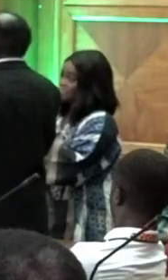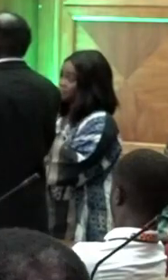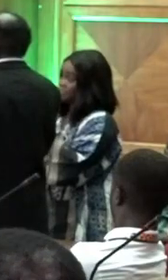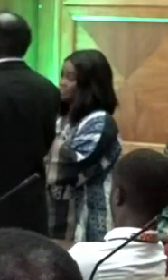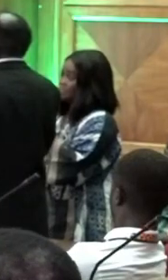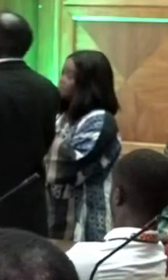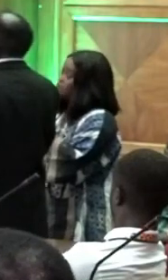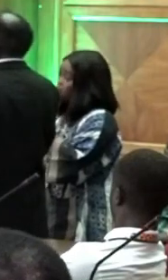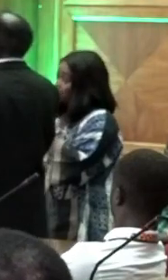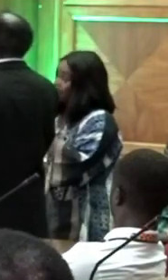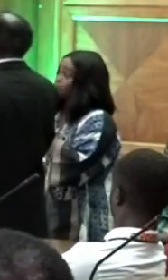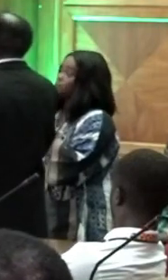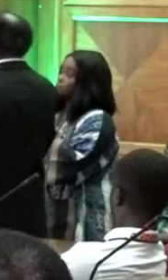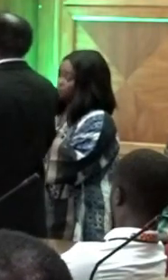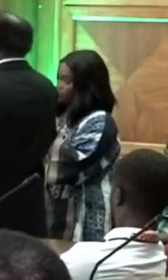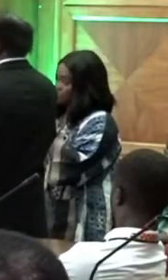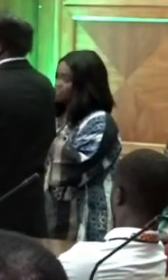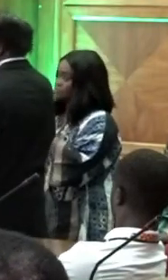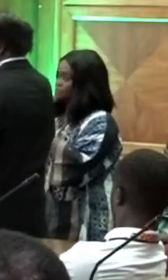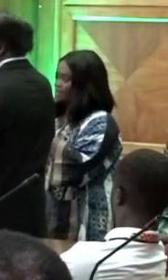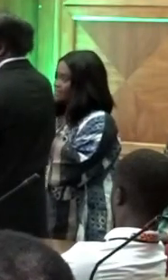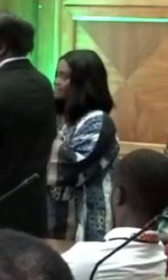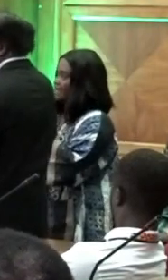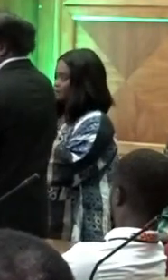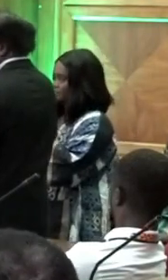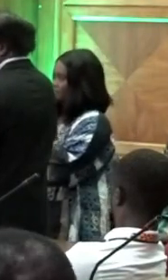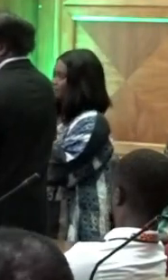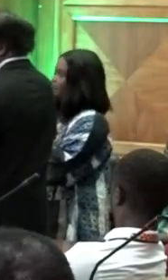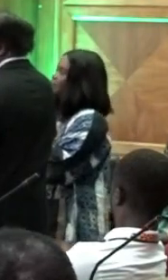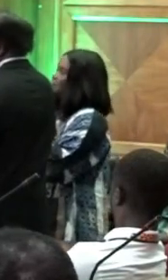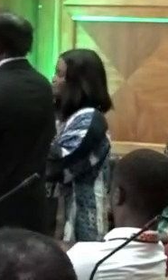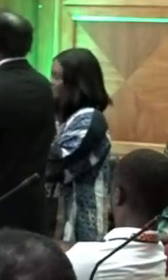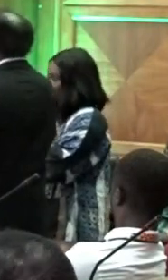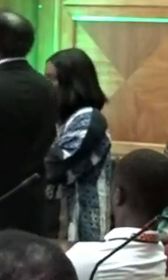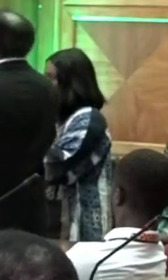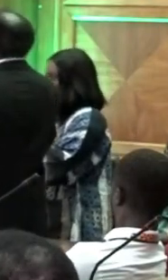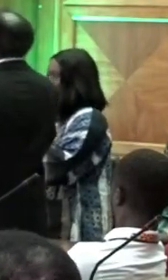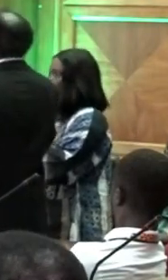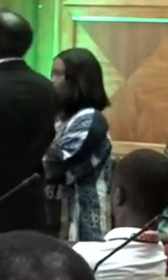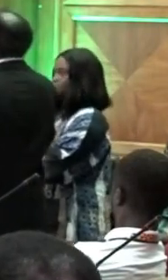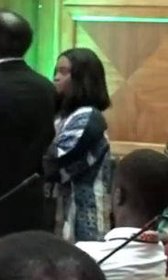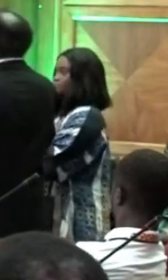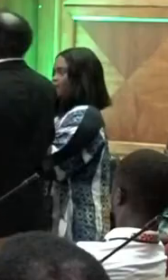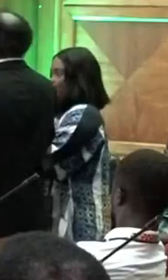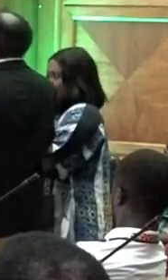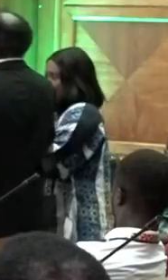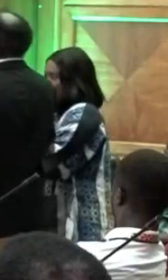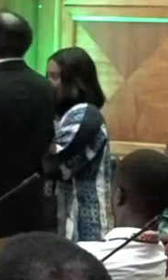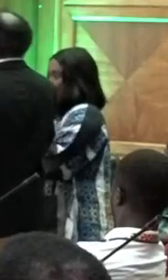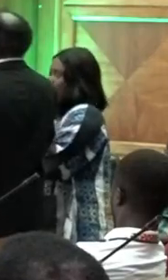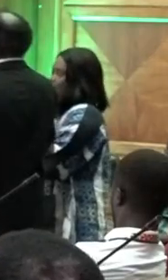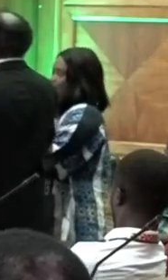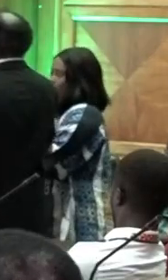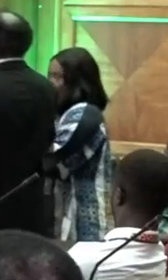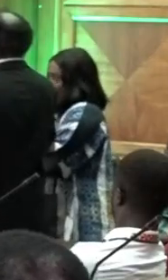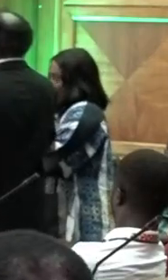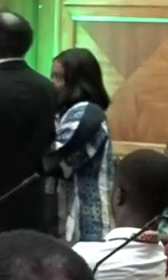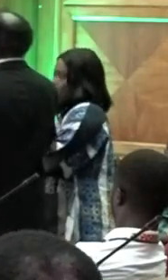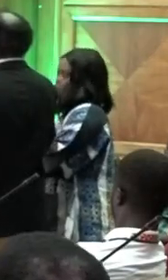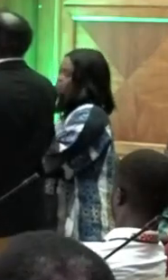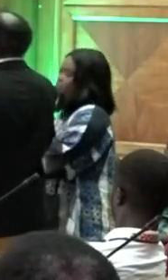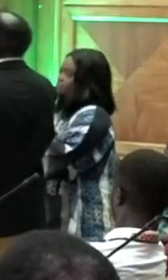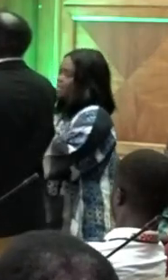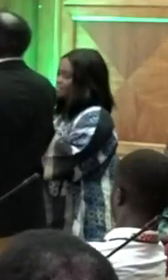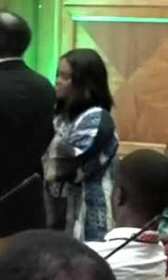government services. But now, with the trainings happening, they are willing to access services at